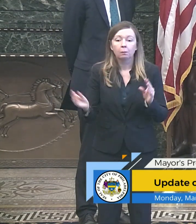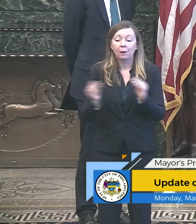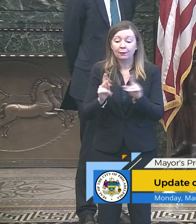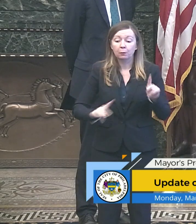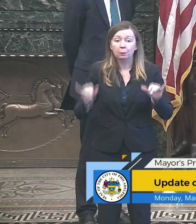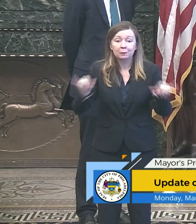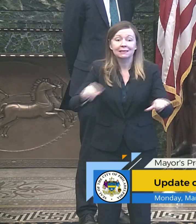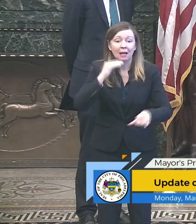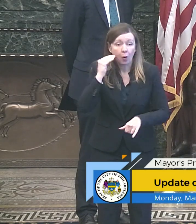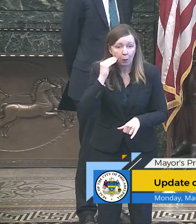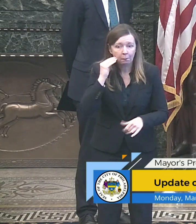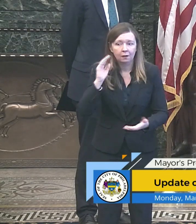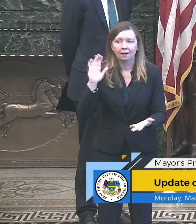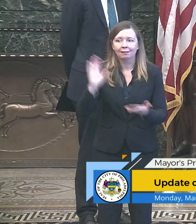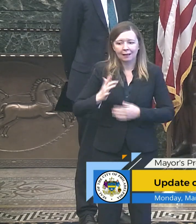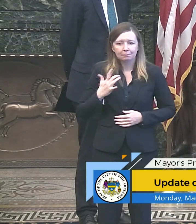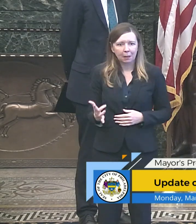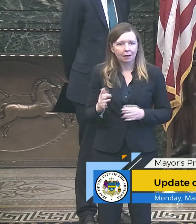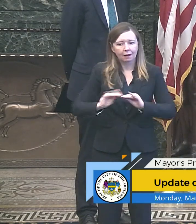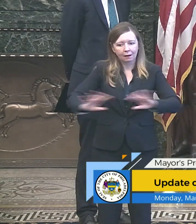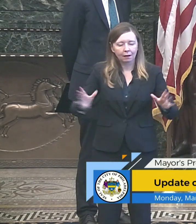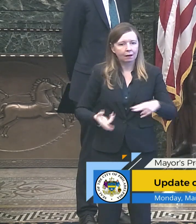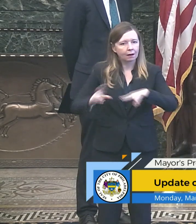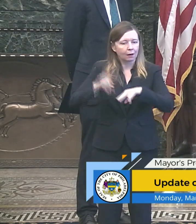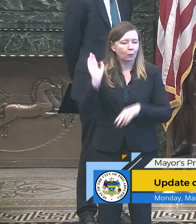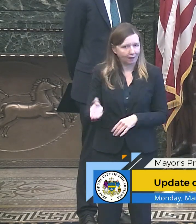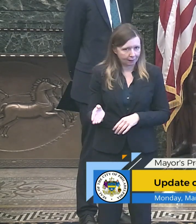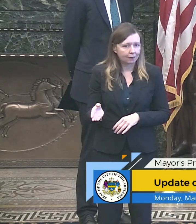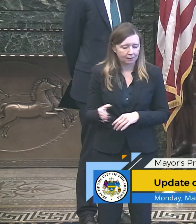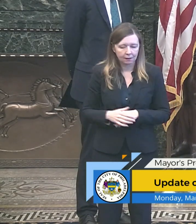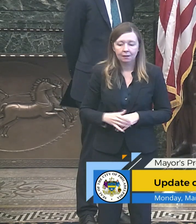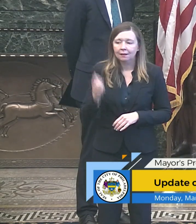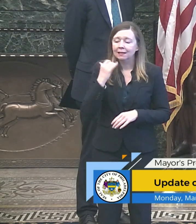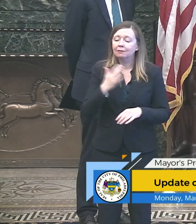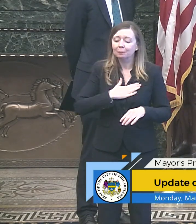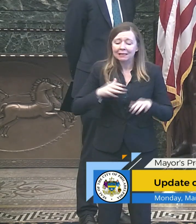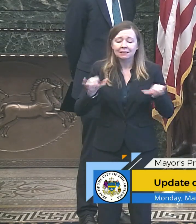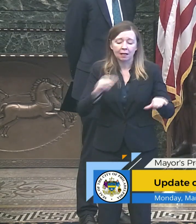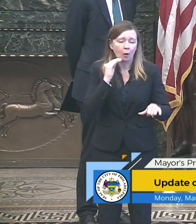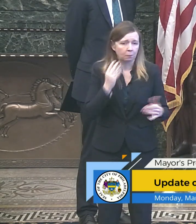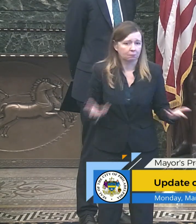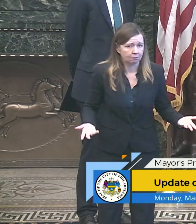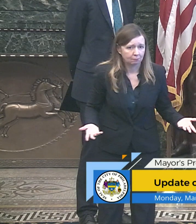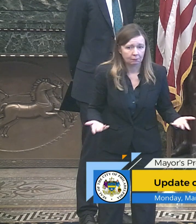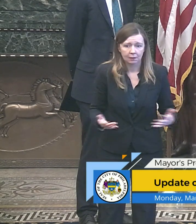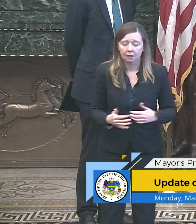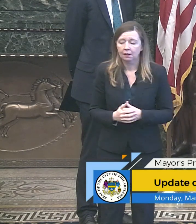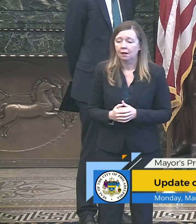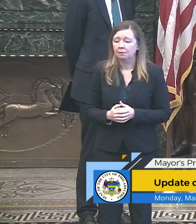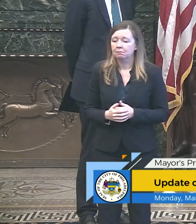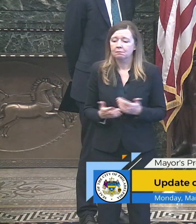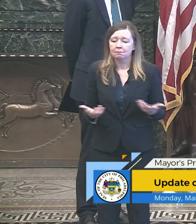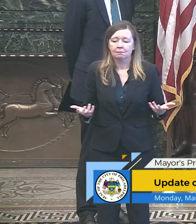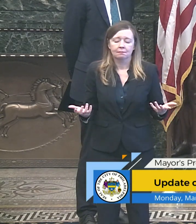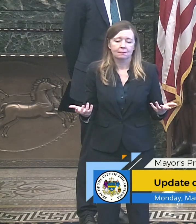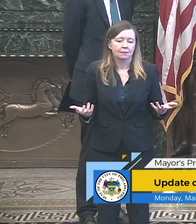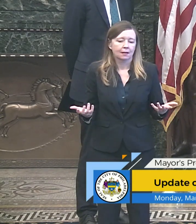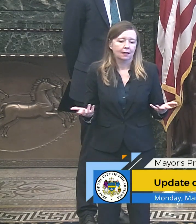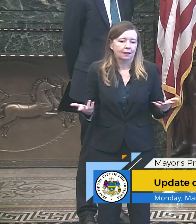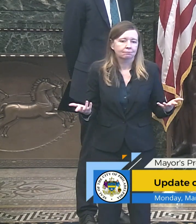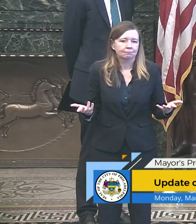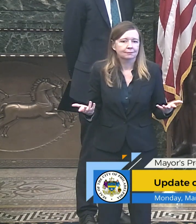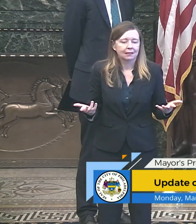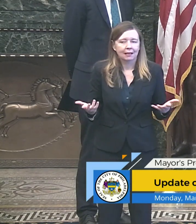stay home, the less likely this is to spike. And if you can stay home, stay home. And I don't want